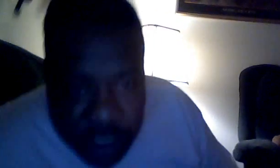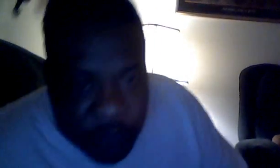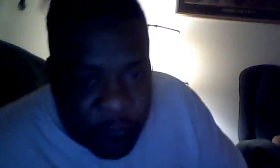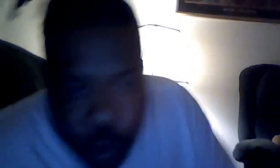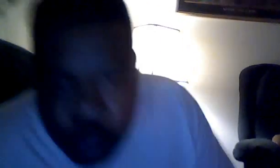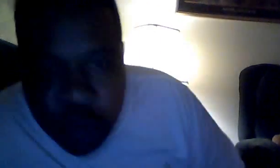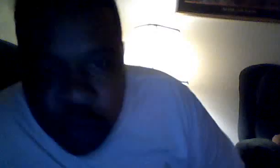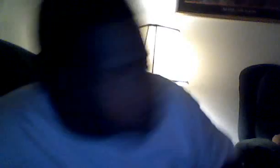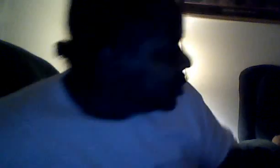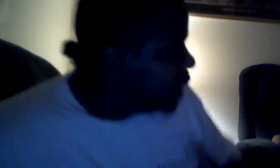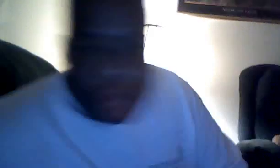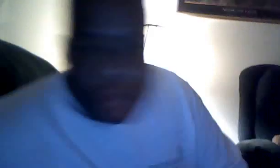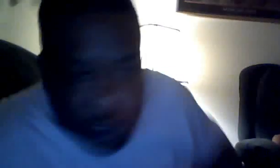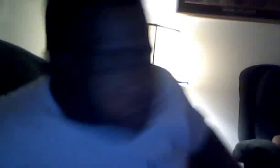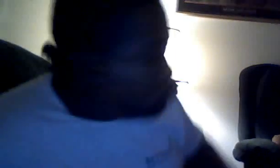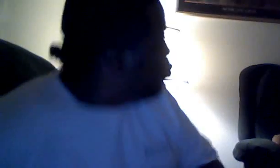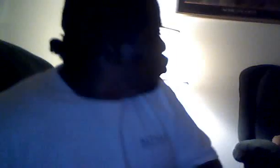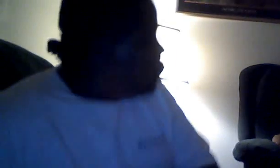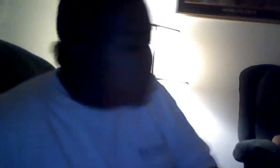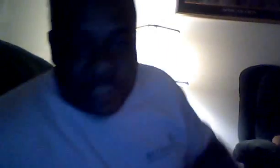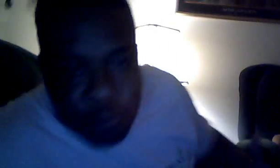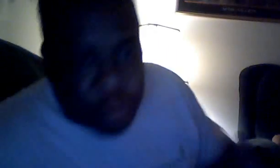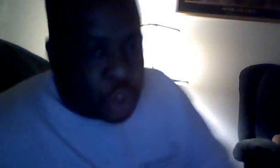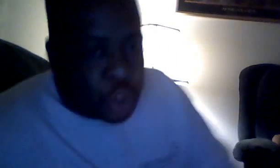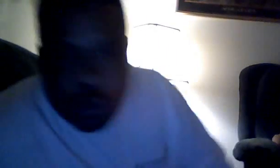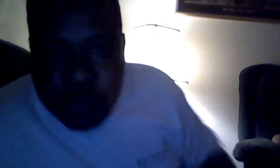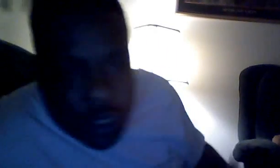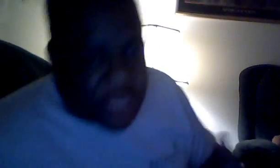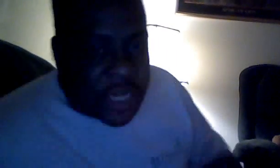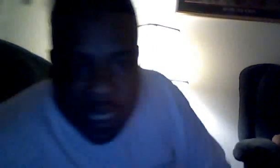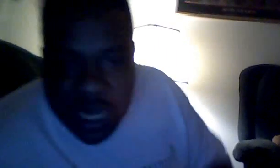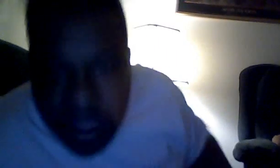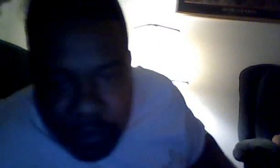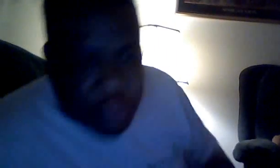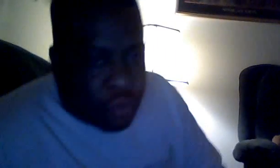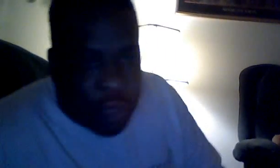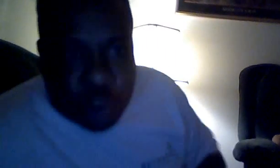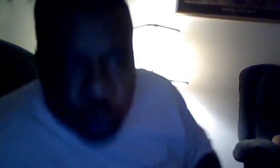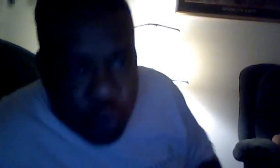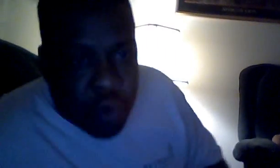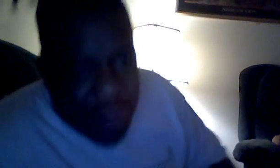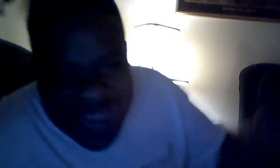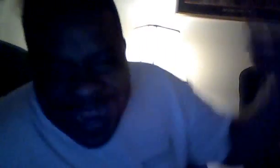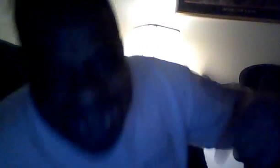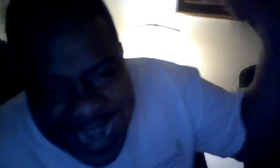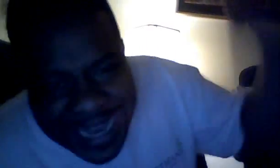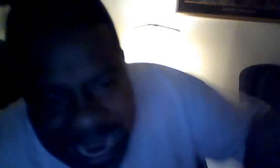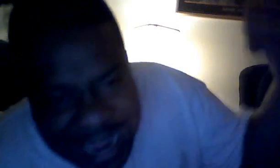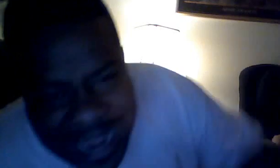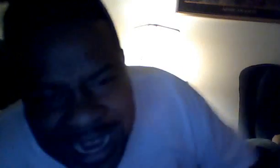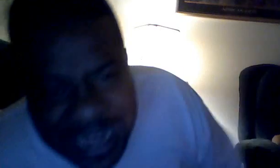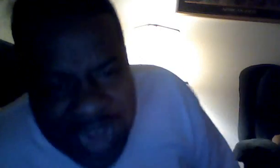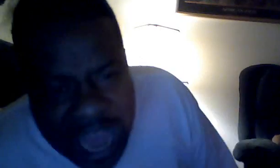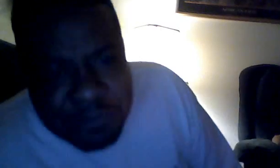the fool. Jay, we with the fool. Jay, we doing what a nigga like me usually do. Every day a nigga like me,